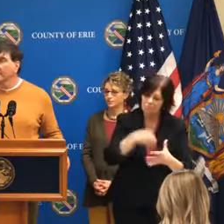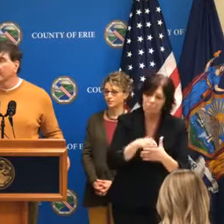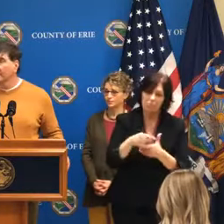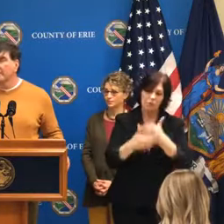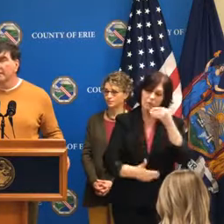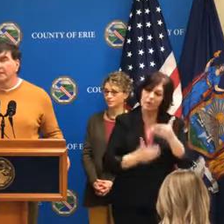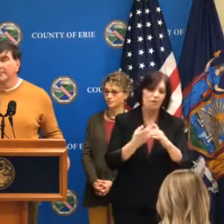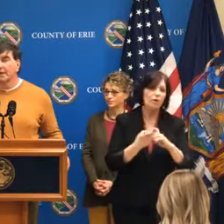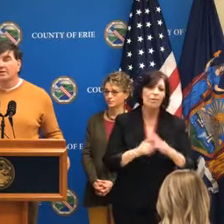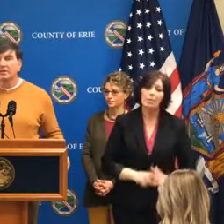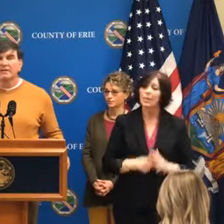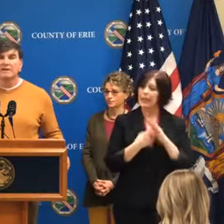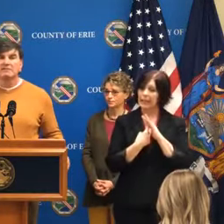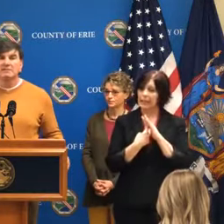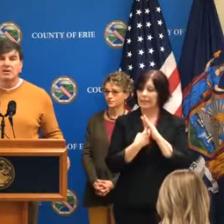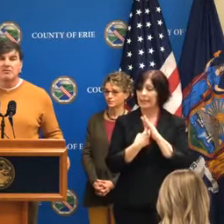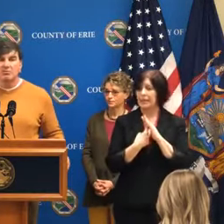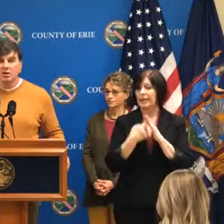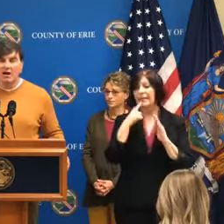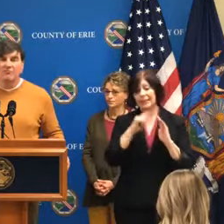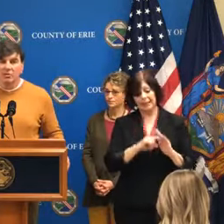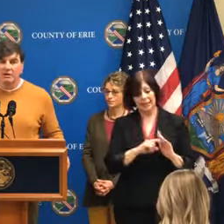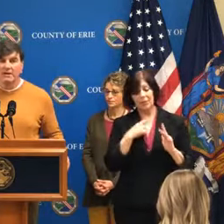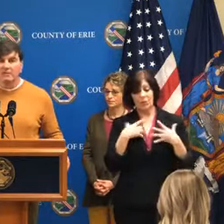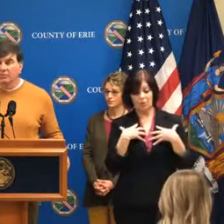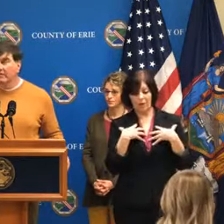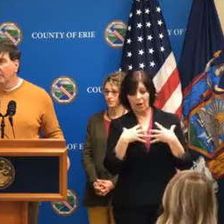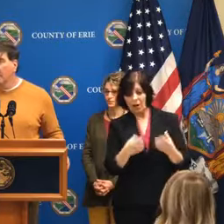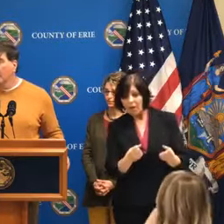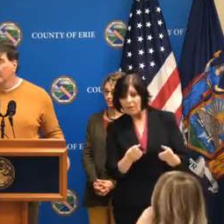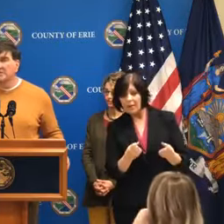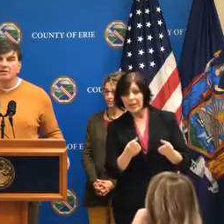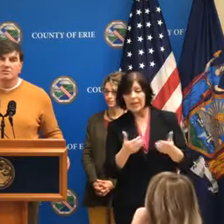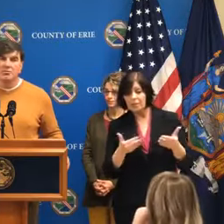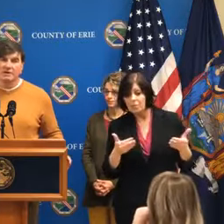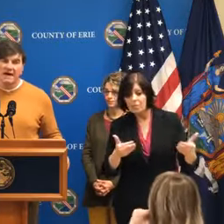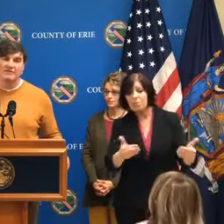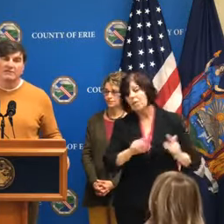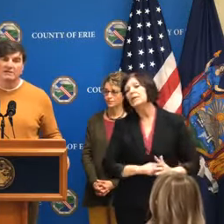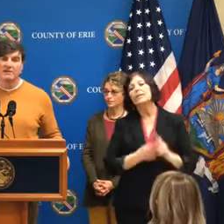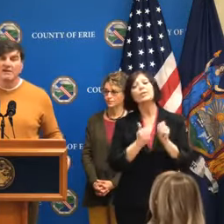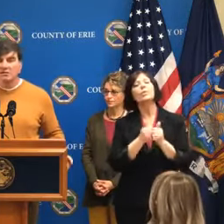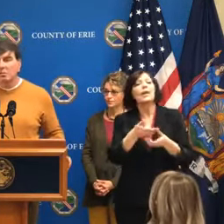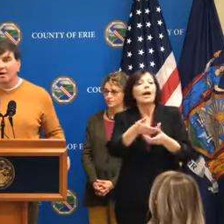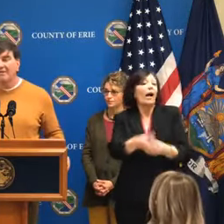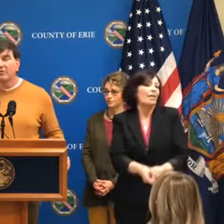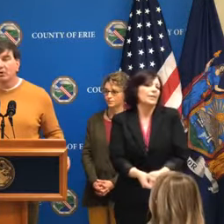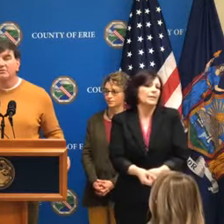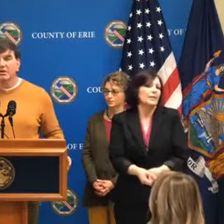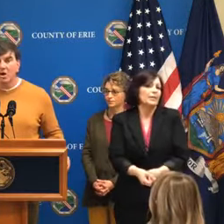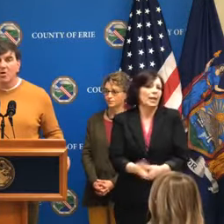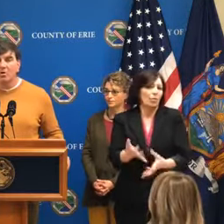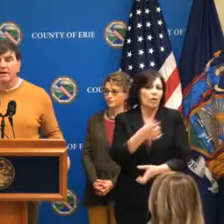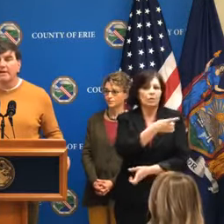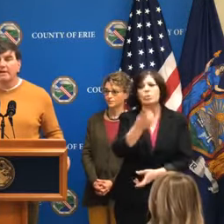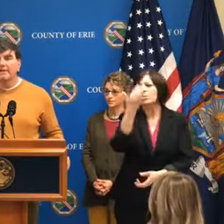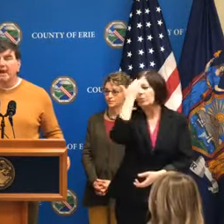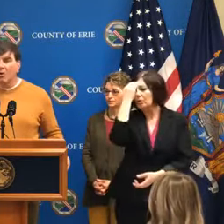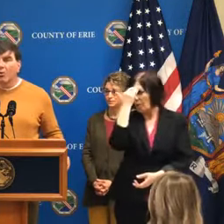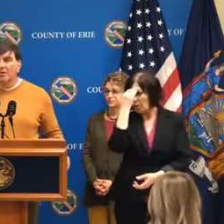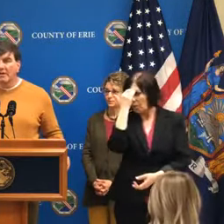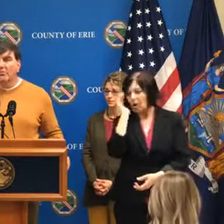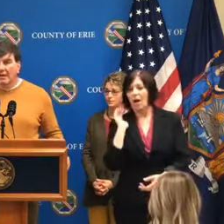right from the very beginning. So I think the recovery and the moving forward starts with confidence. And I just want everyone to know